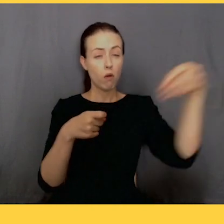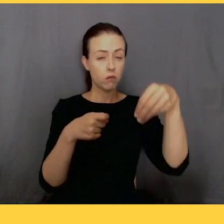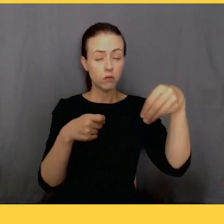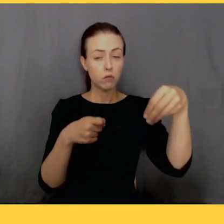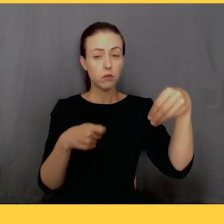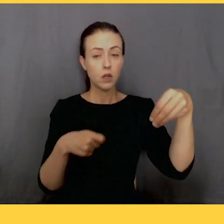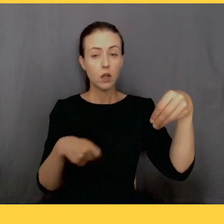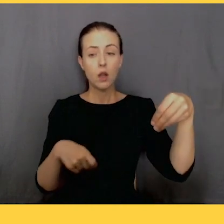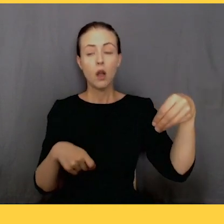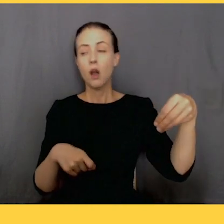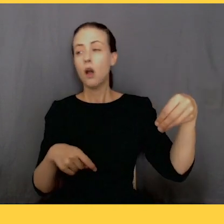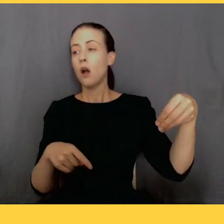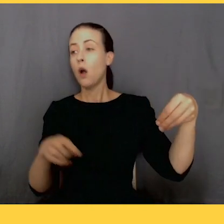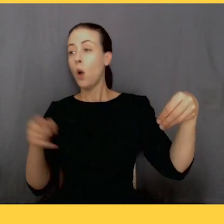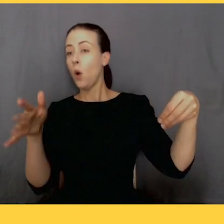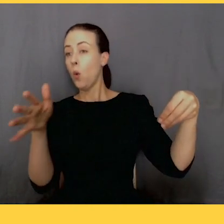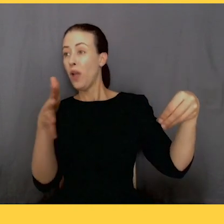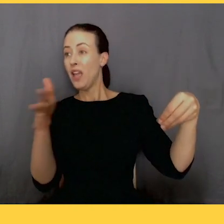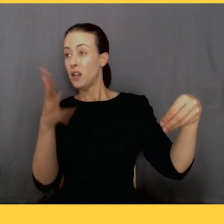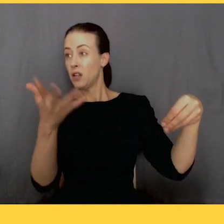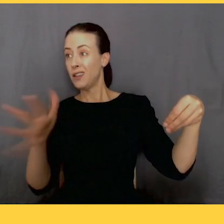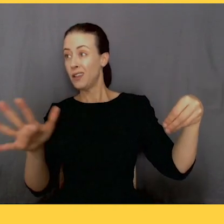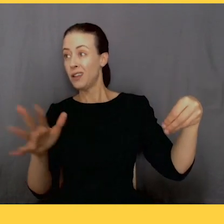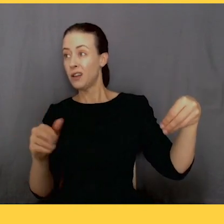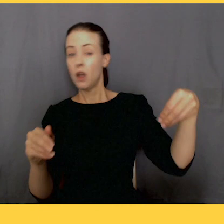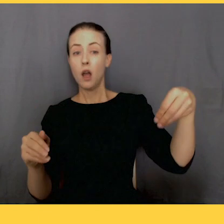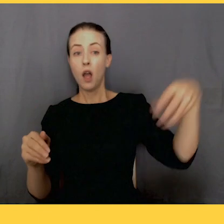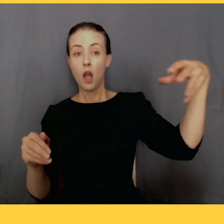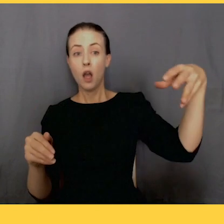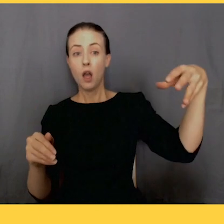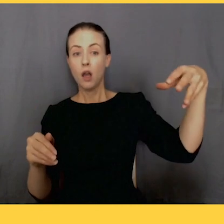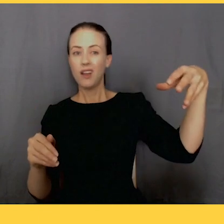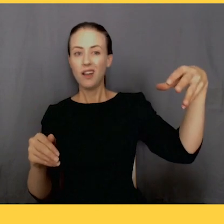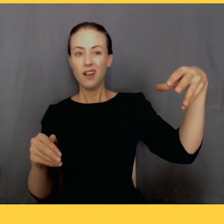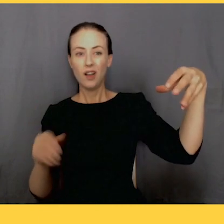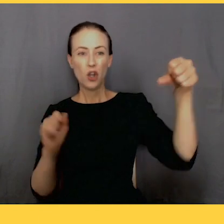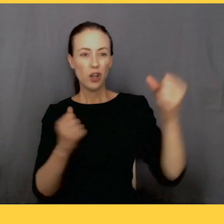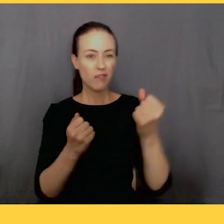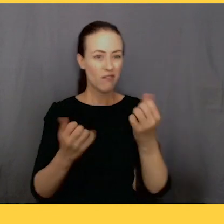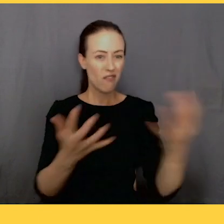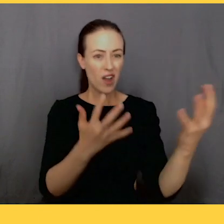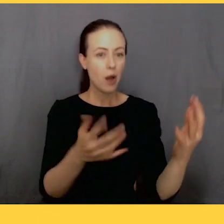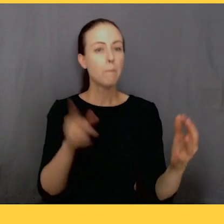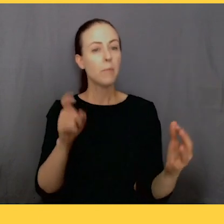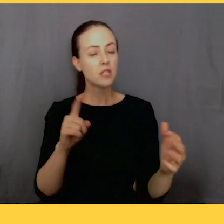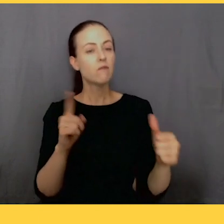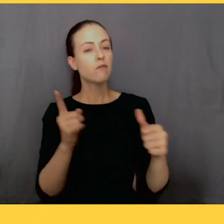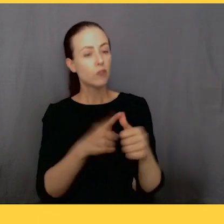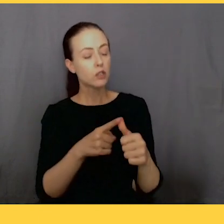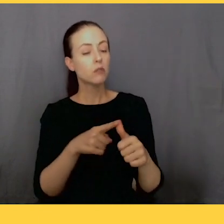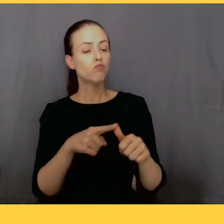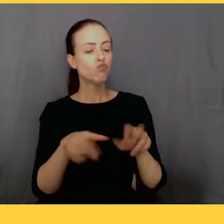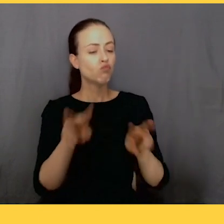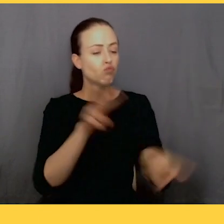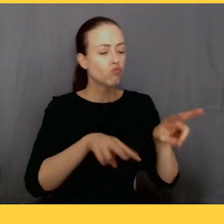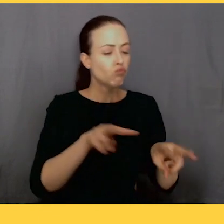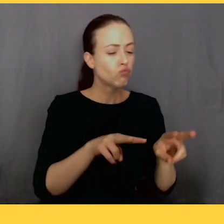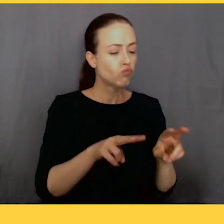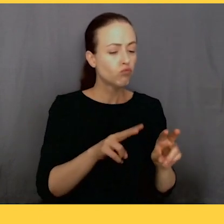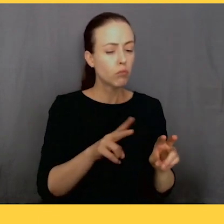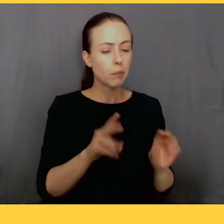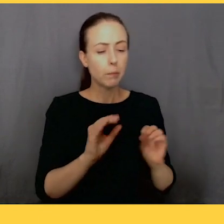So it's really important that we take our time to make sure that we're inspecting these appropriately. So if we could go to the next